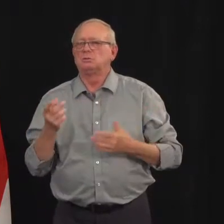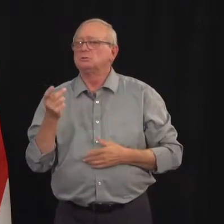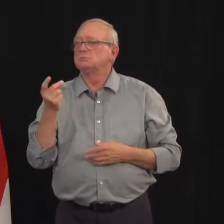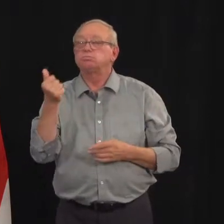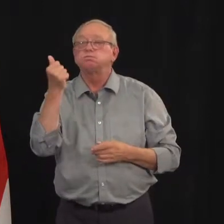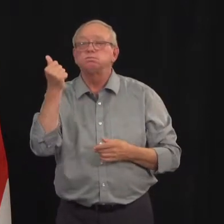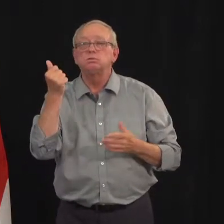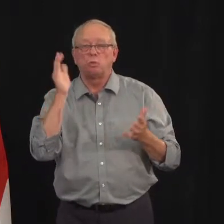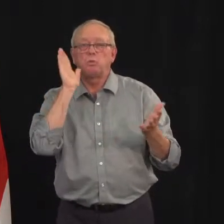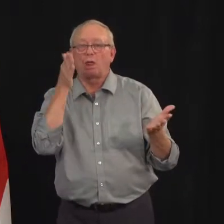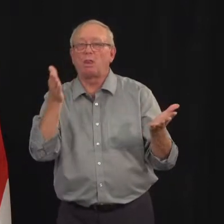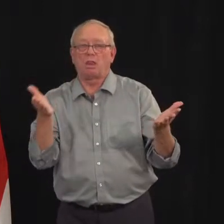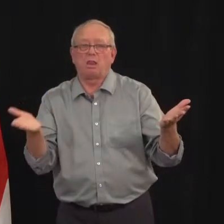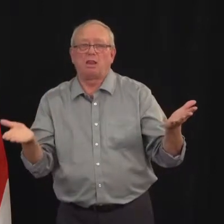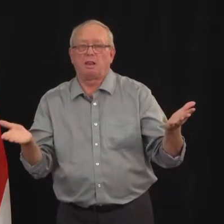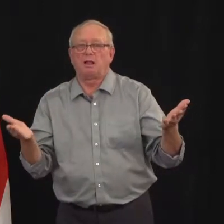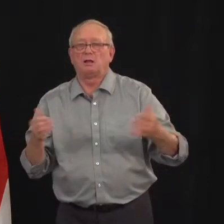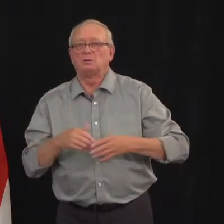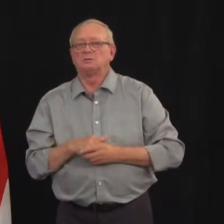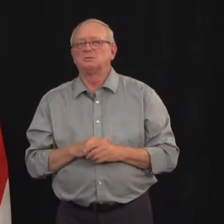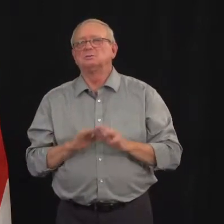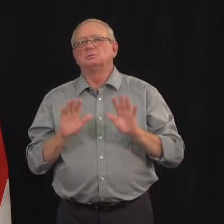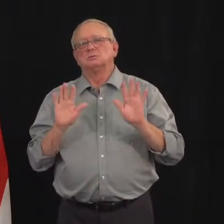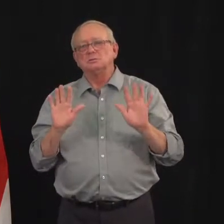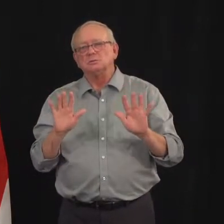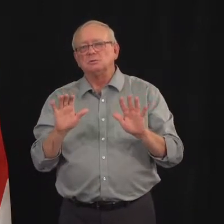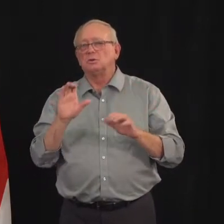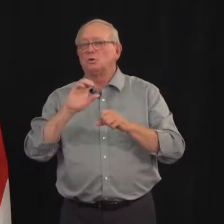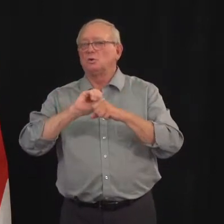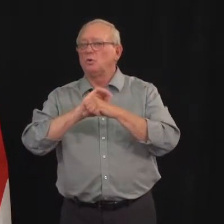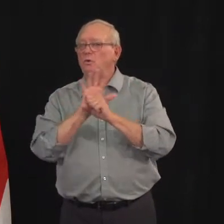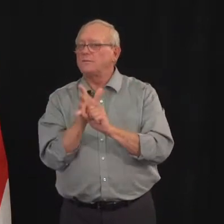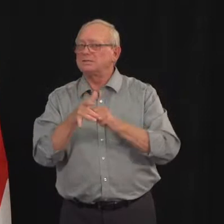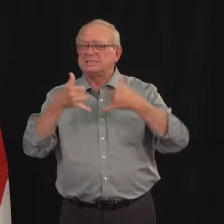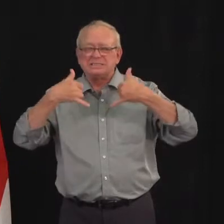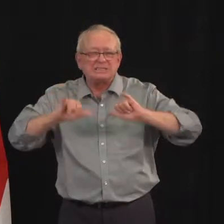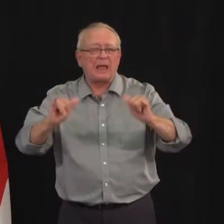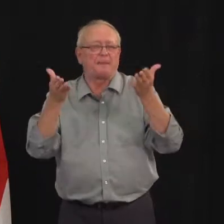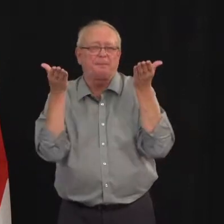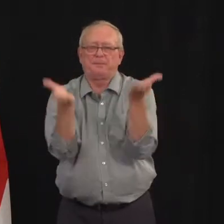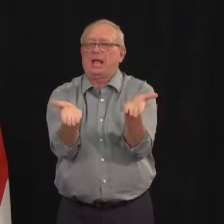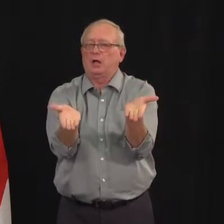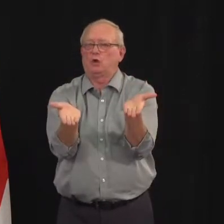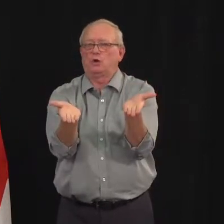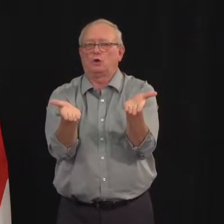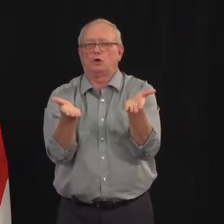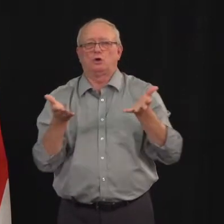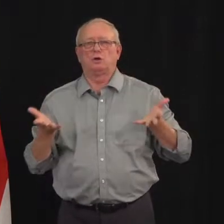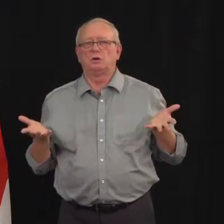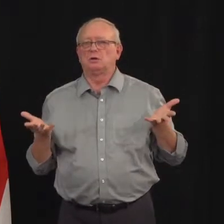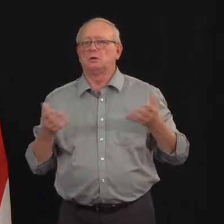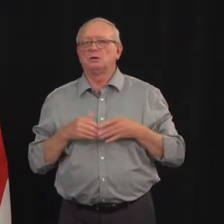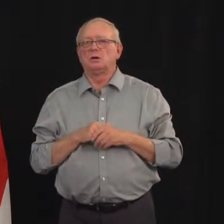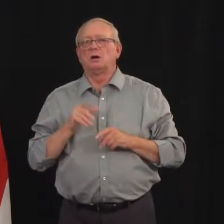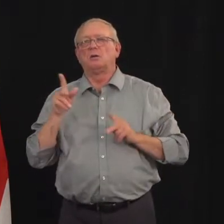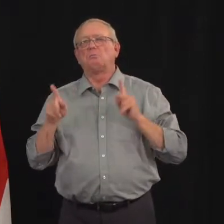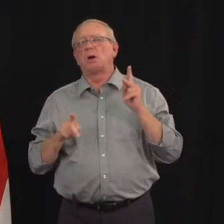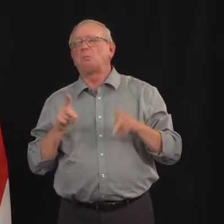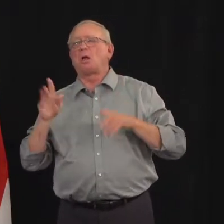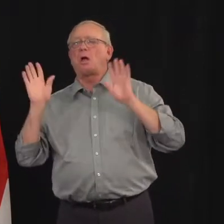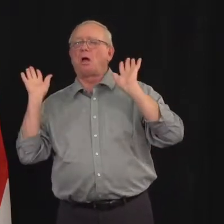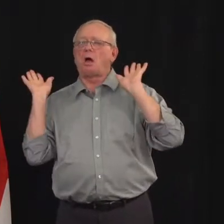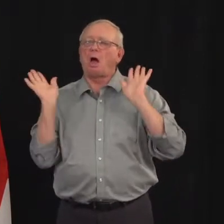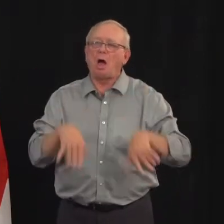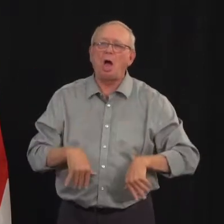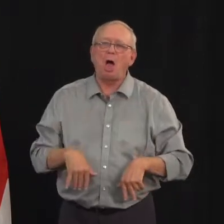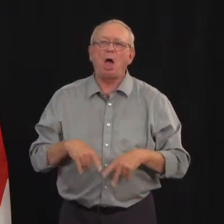down. COVID is out there waiting for us to be too tired to wash our hands, too distracted to notice whether we are